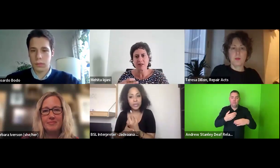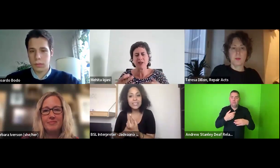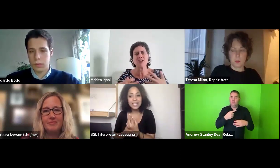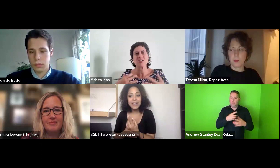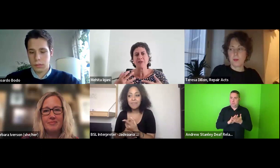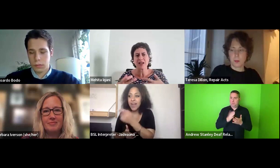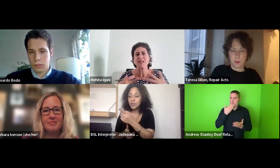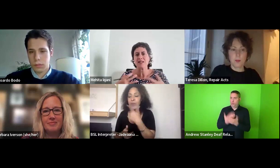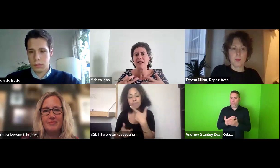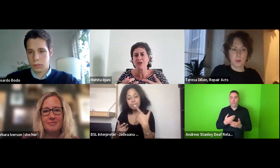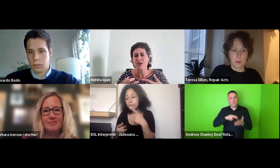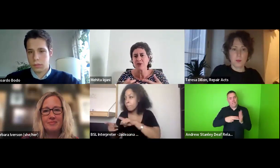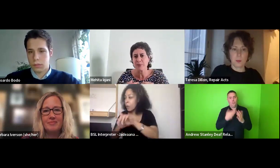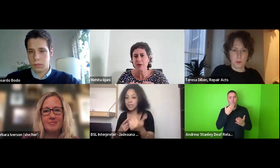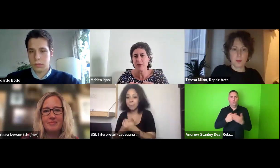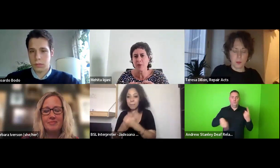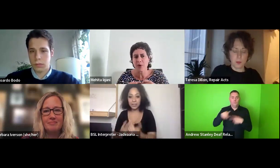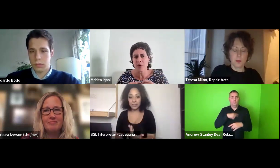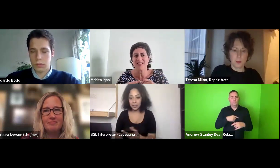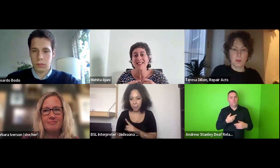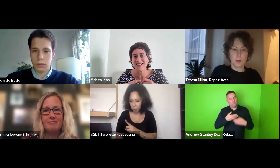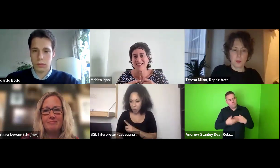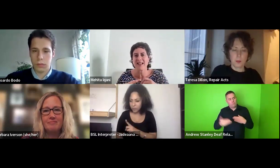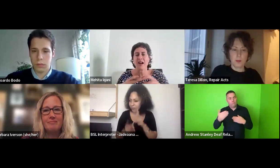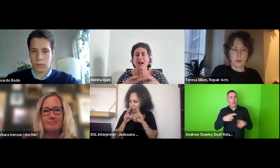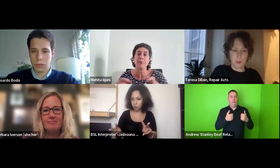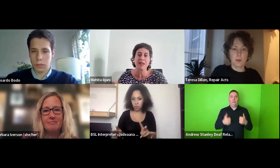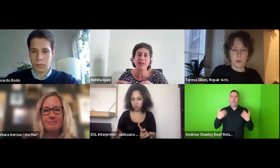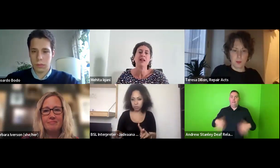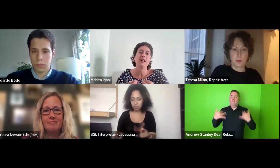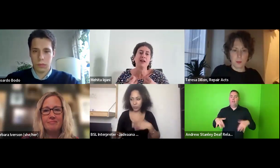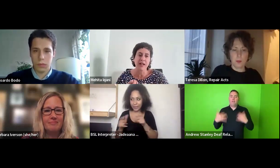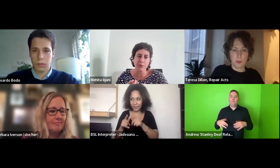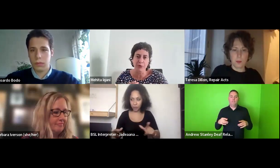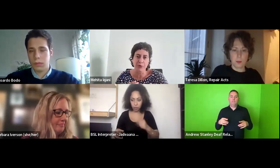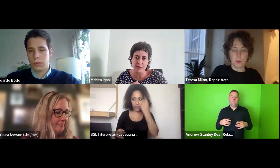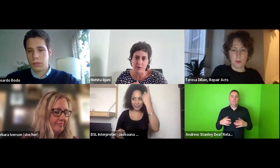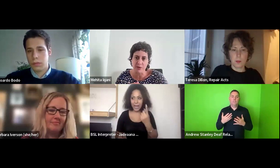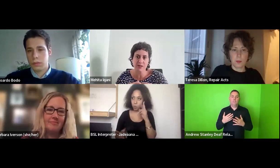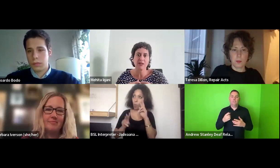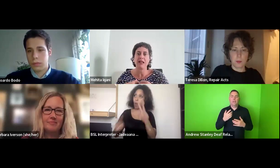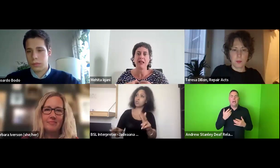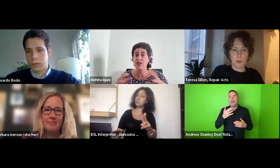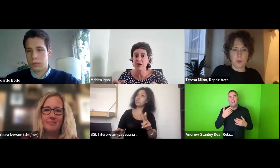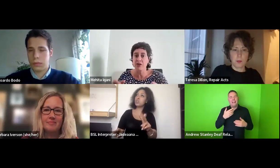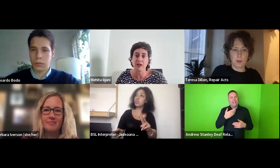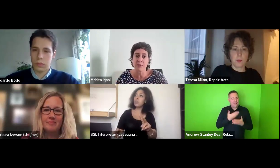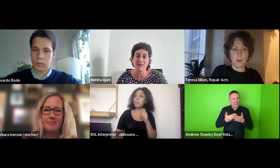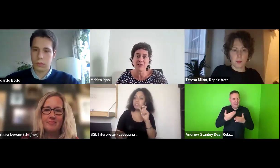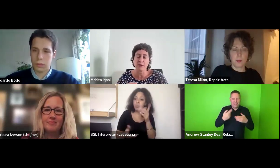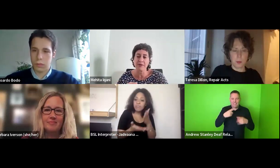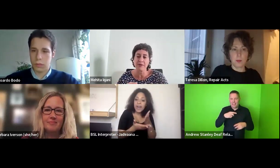shift opinion, and really shift ideas and attitudes about what waste is and how it can be a valuable resource in